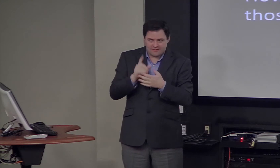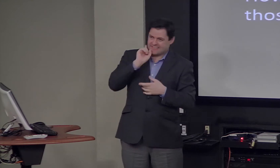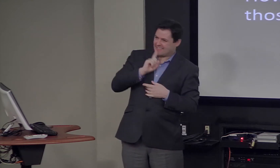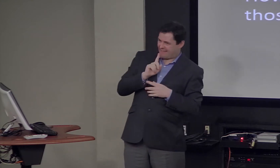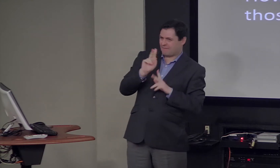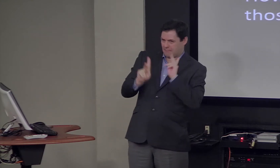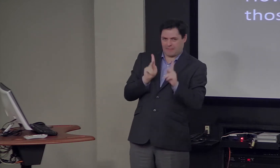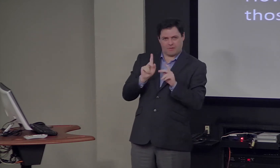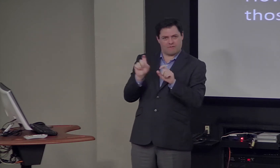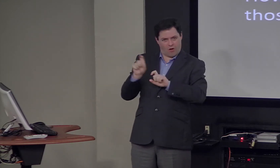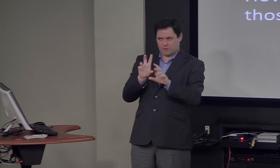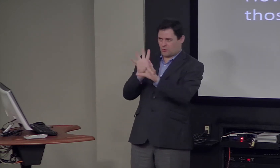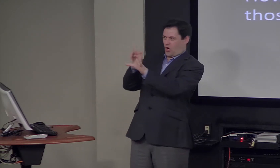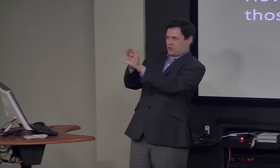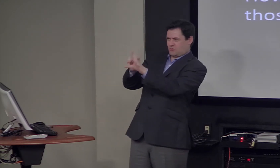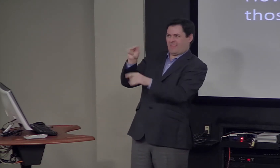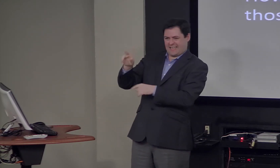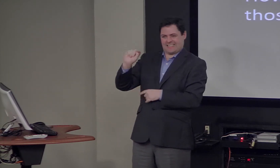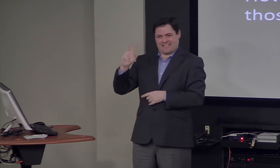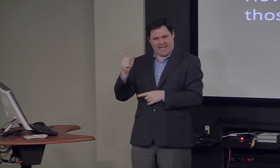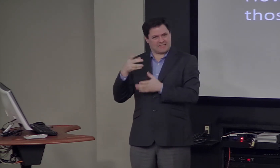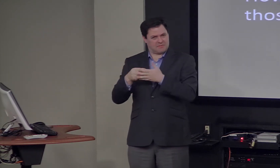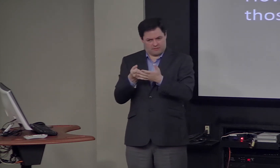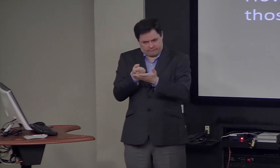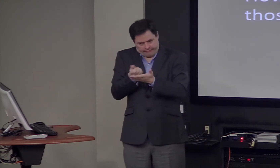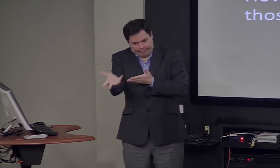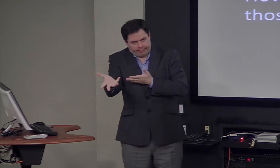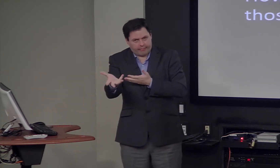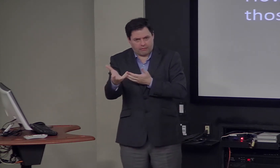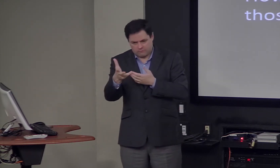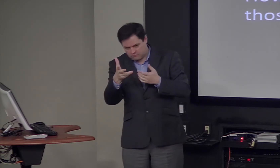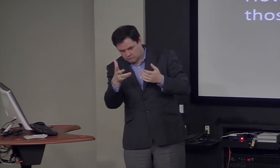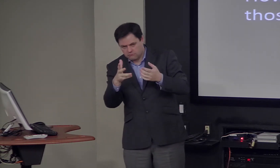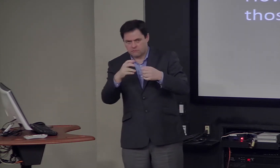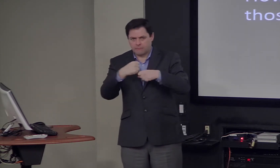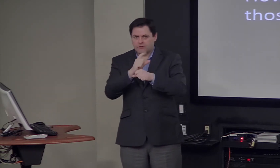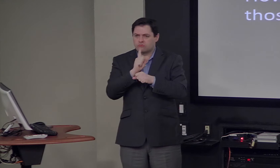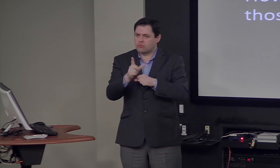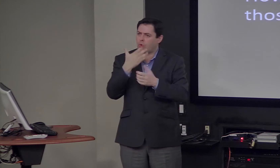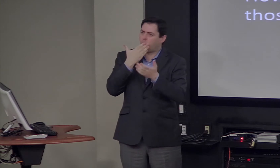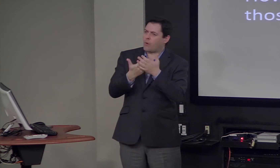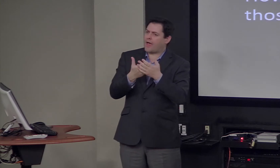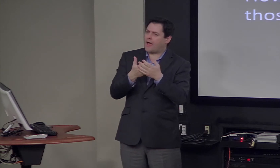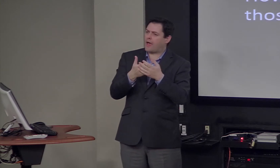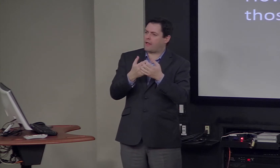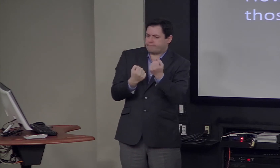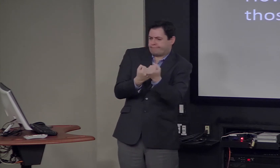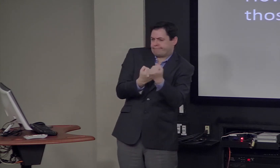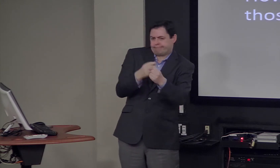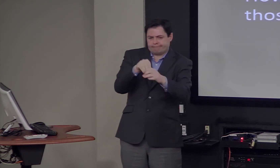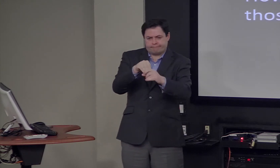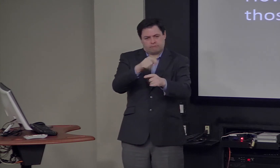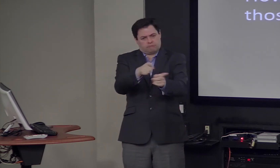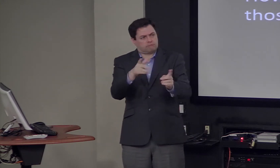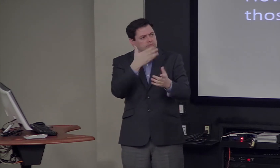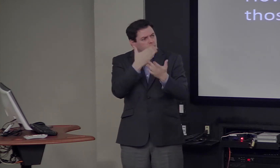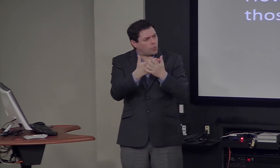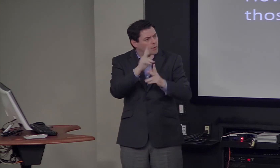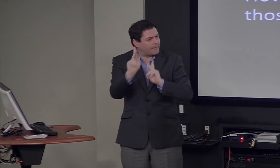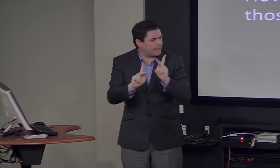to verify that their tax monies and dollars are being spent in ways that were advantageous, that they were actually making an impact on those receiving the